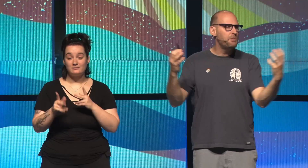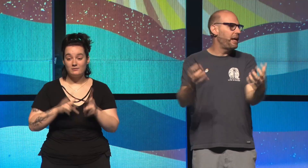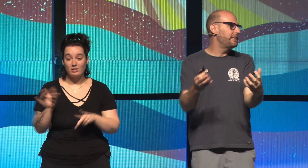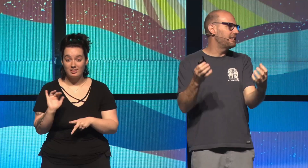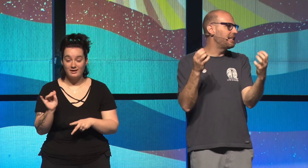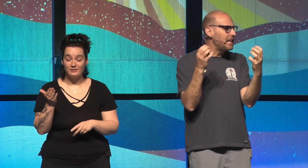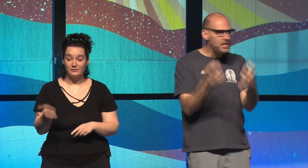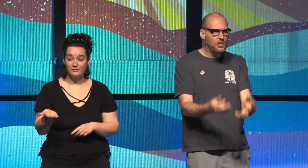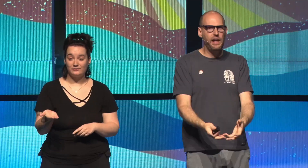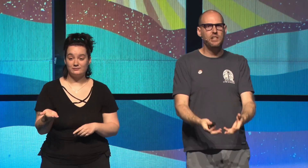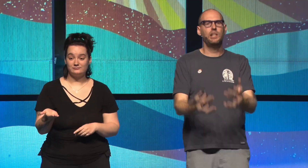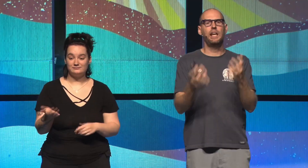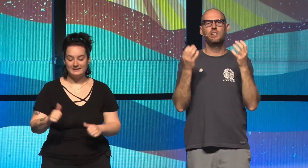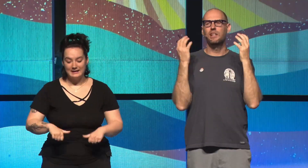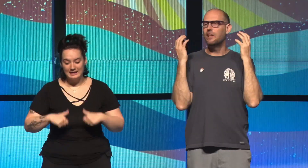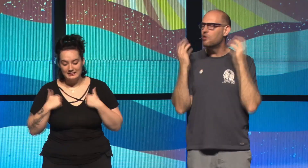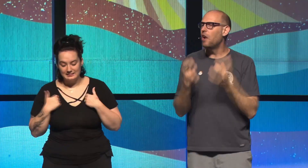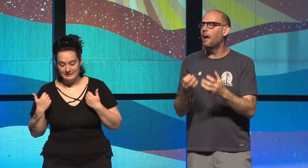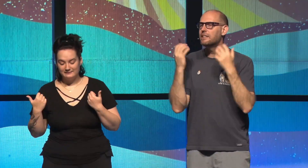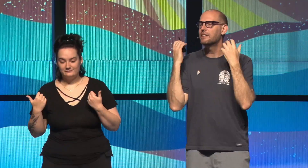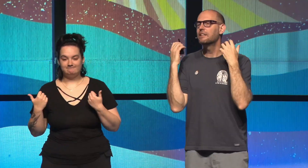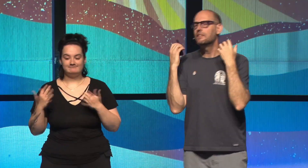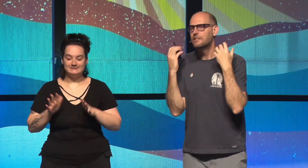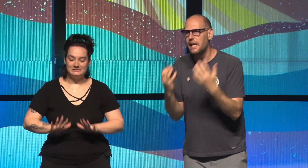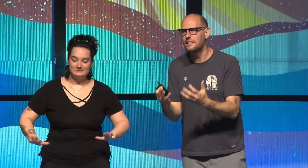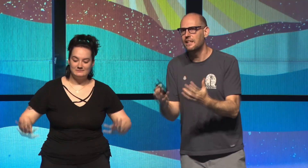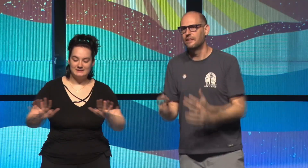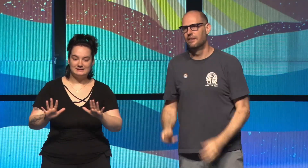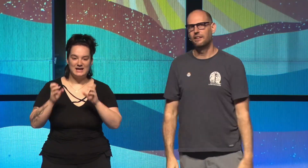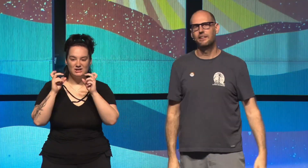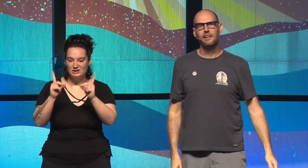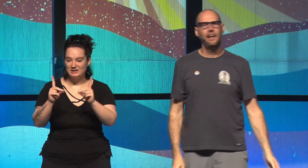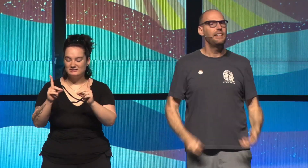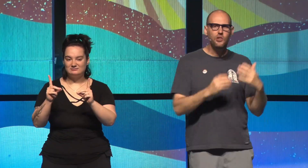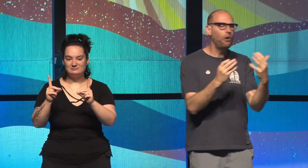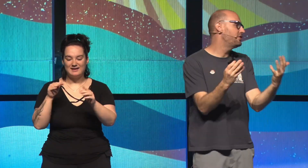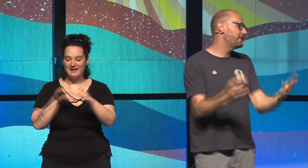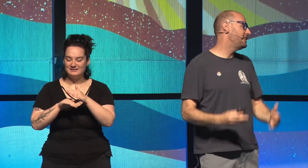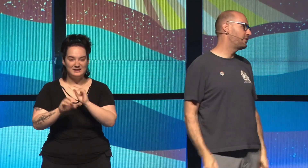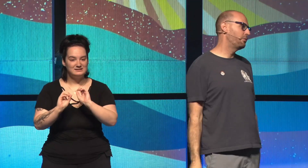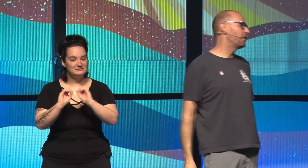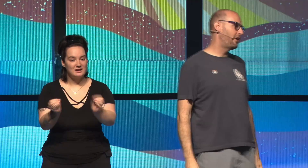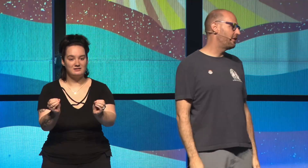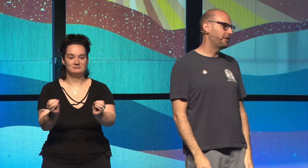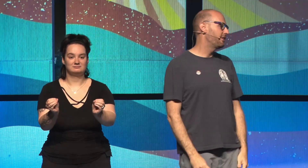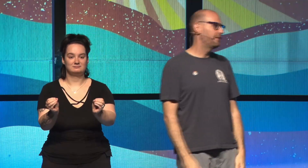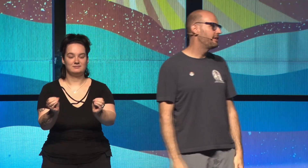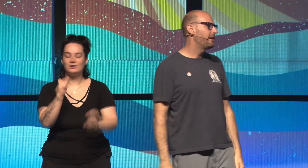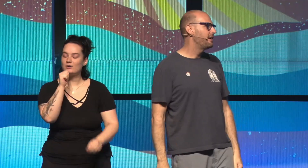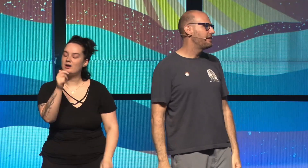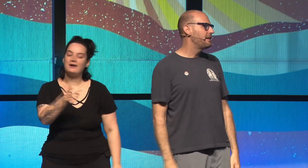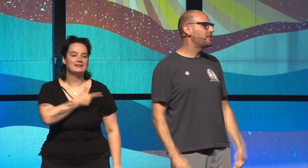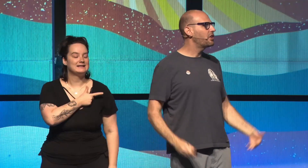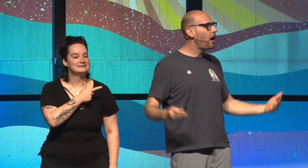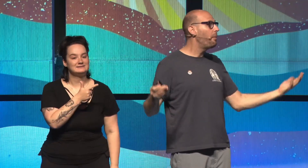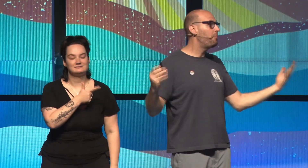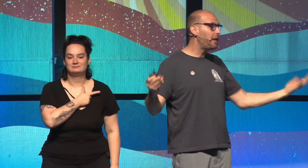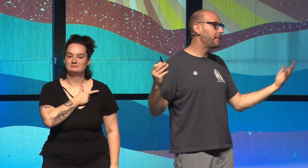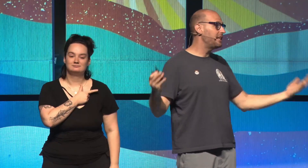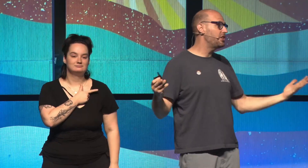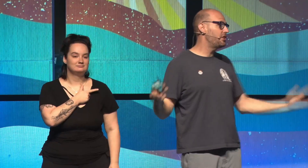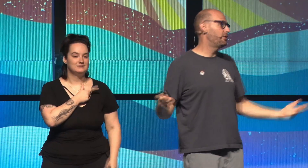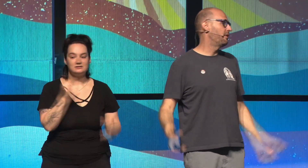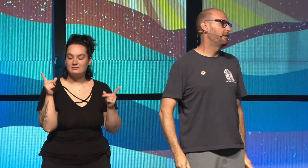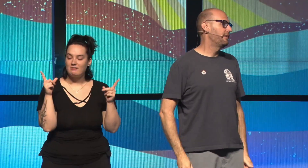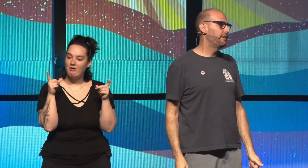living in spaces that hinder education. They're not lazy. They don't just need to work harder. It's a